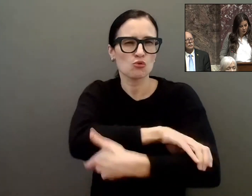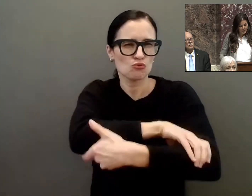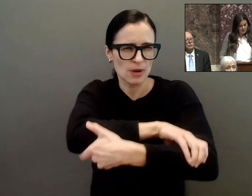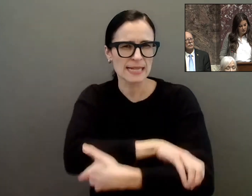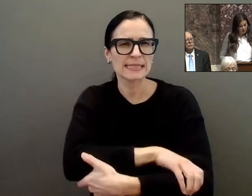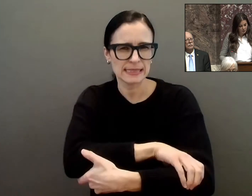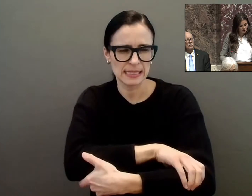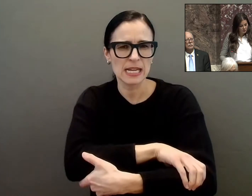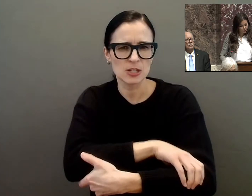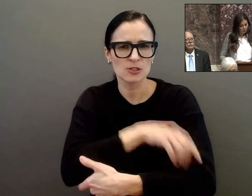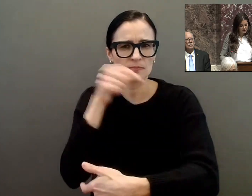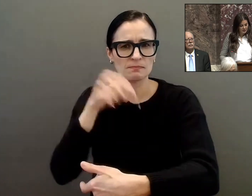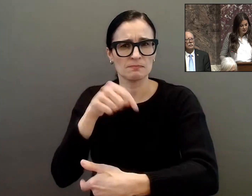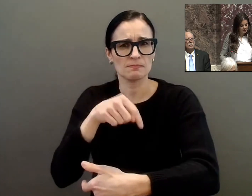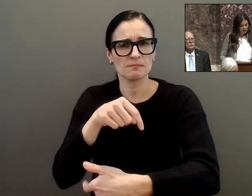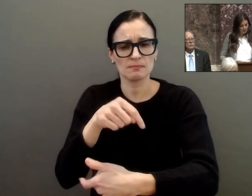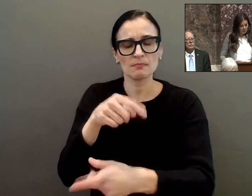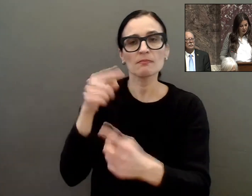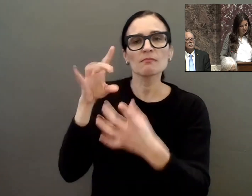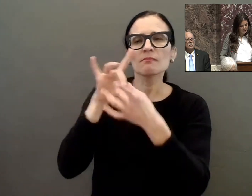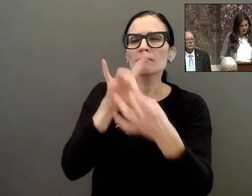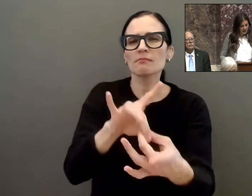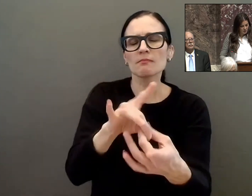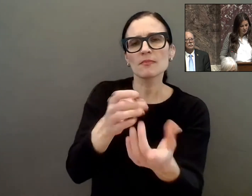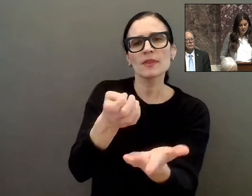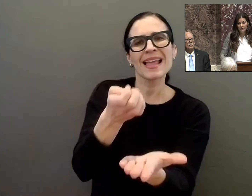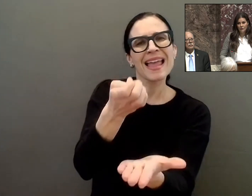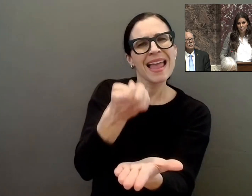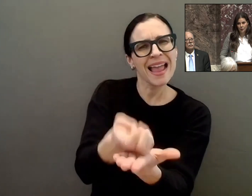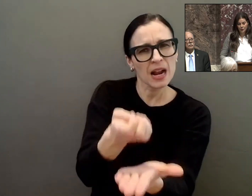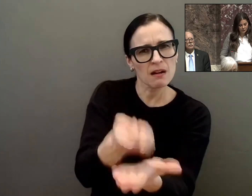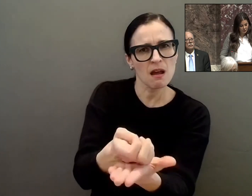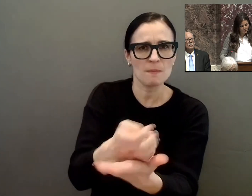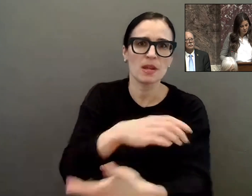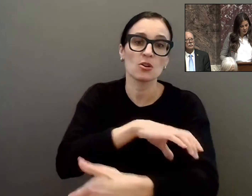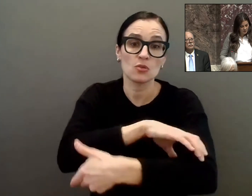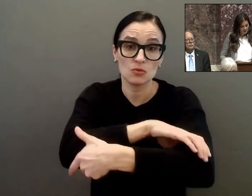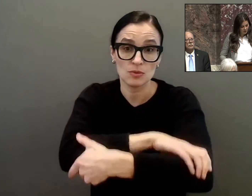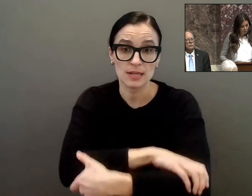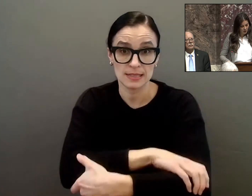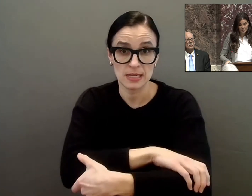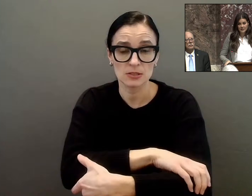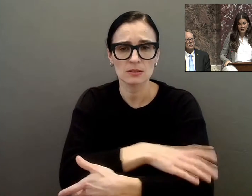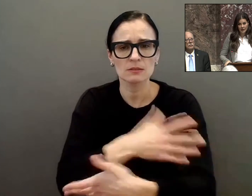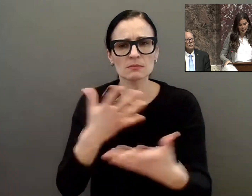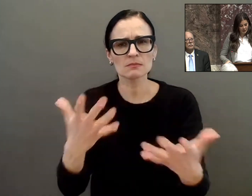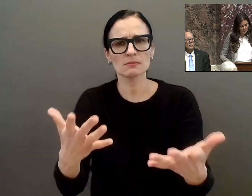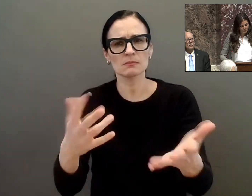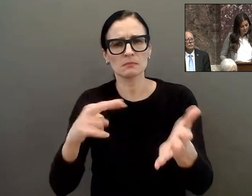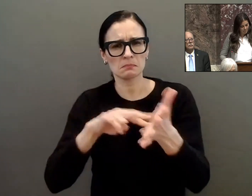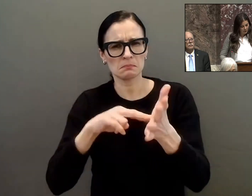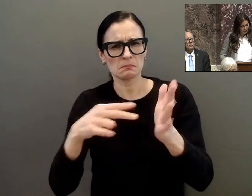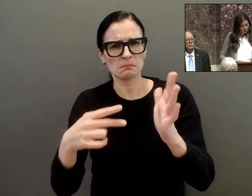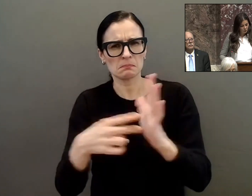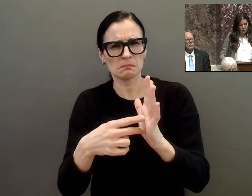token phrase to use when we seek to connect meaning to the actions of government with the First Peoples of our province and